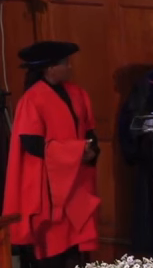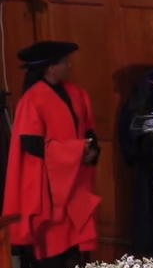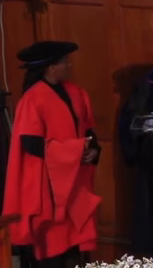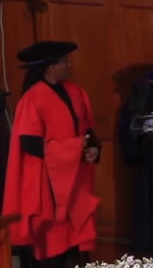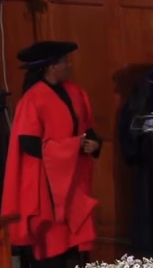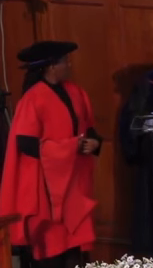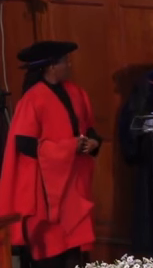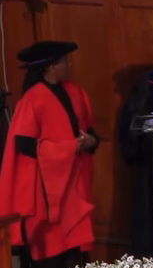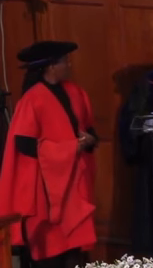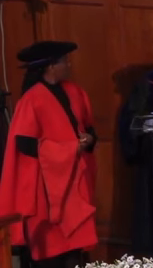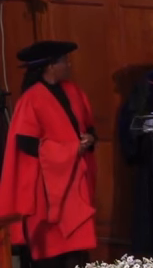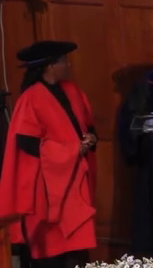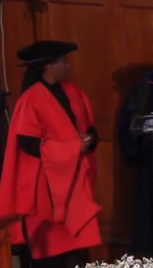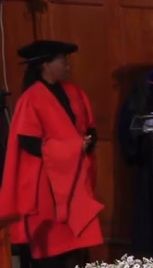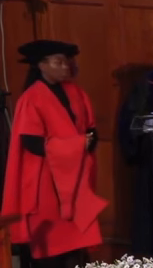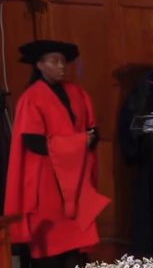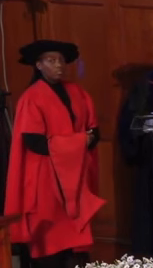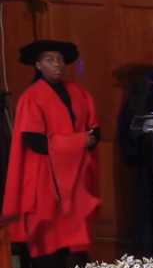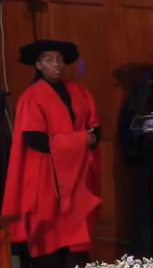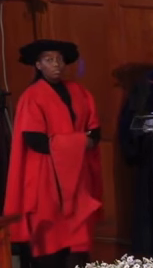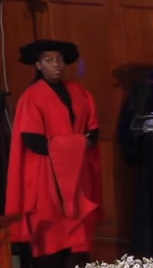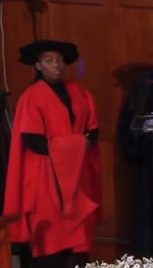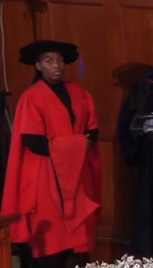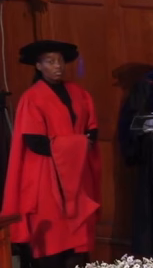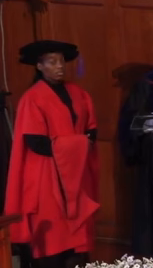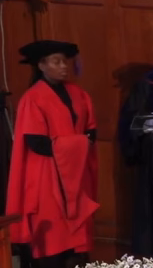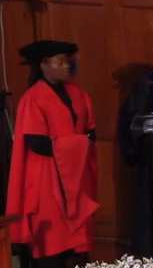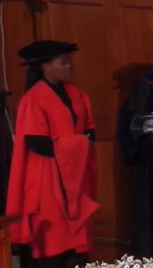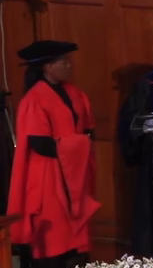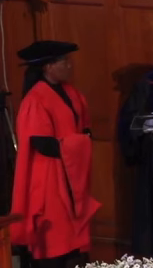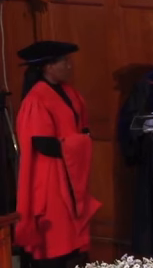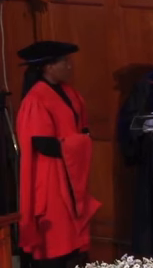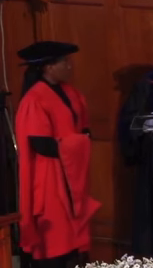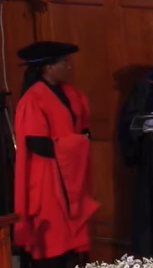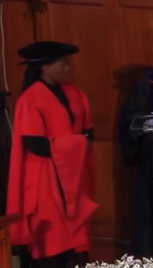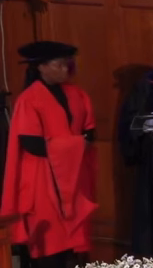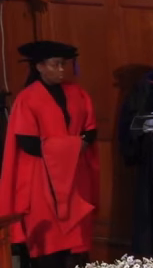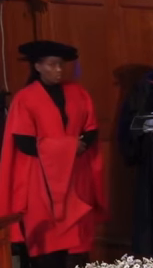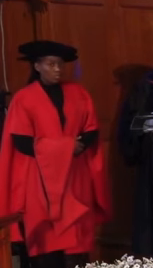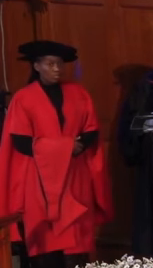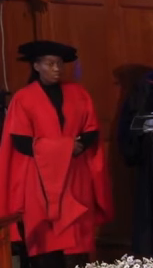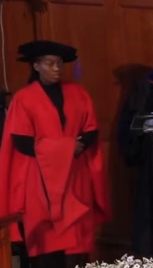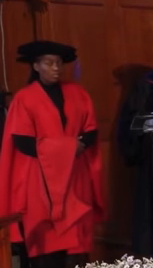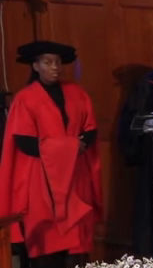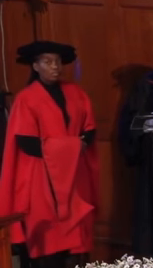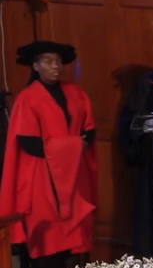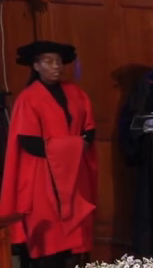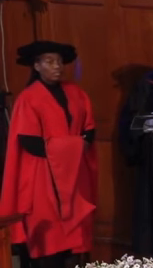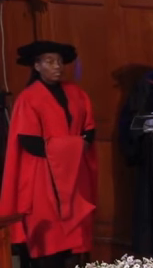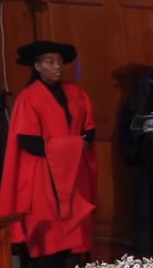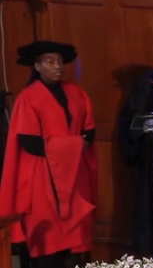individual accomplishments, but a testament to the collective pursuit of knowledge through conducting groundbreaking